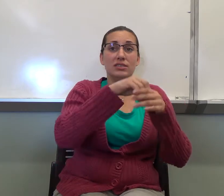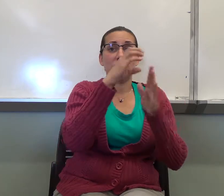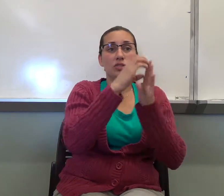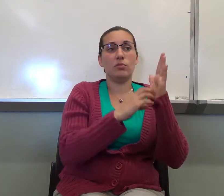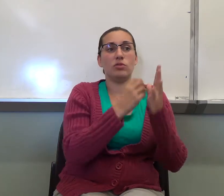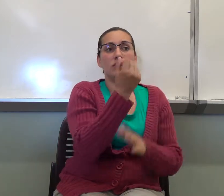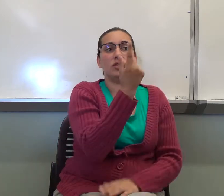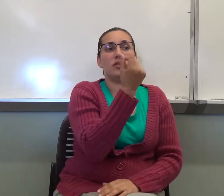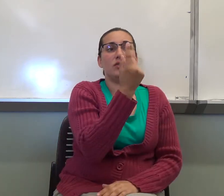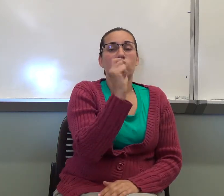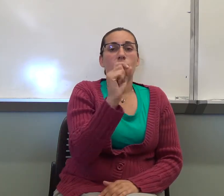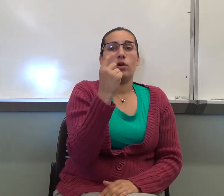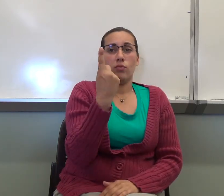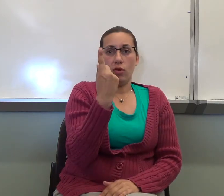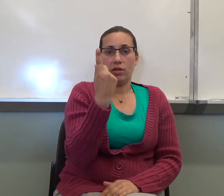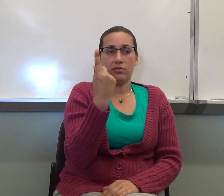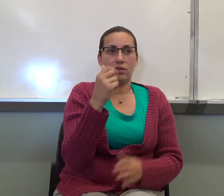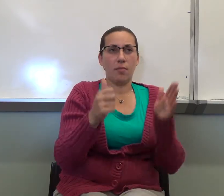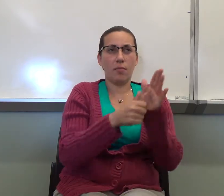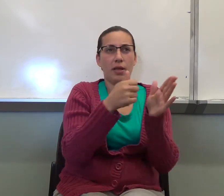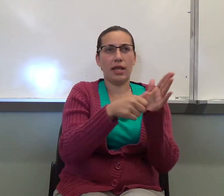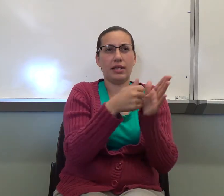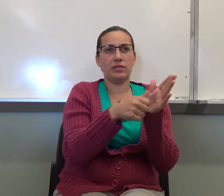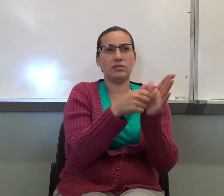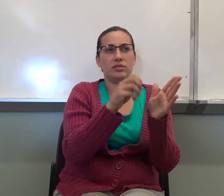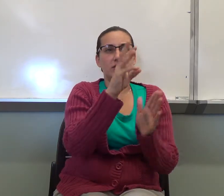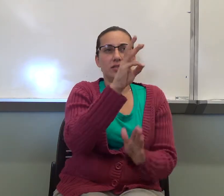page, if you want to look at the book, it's on page 637.